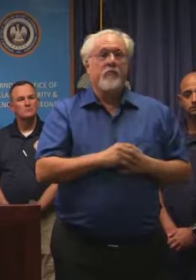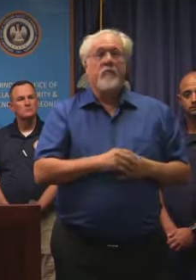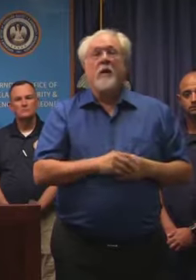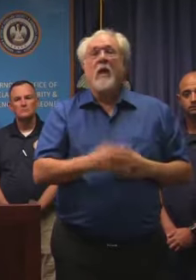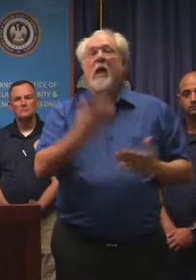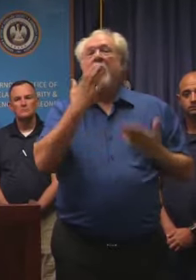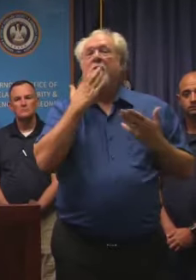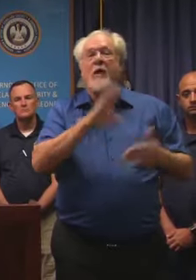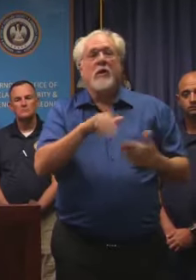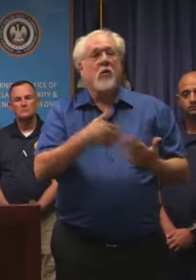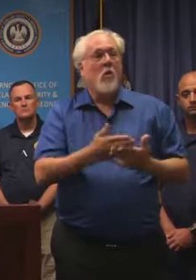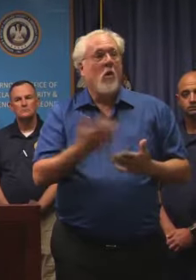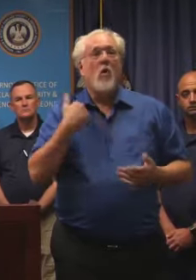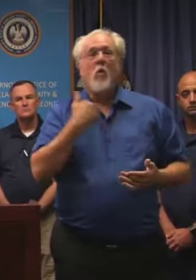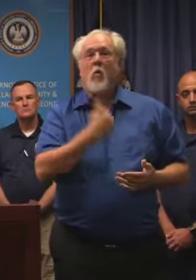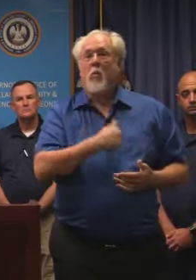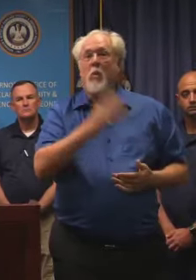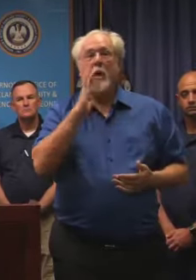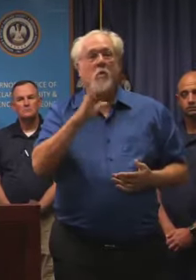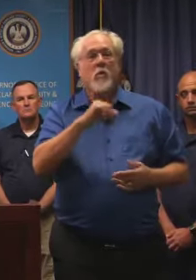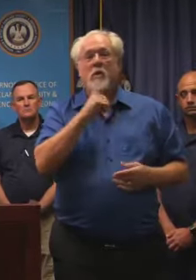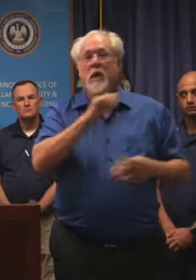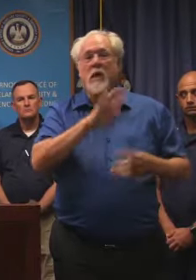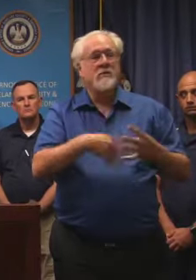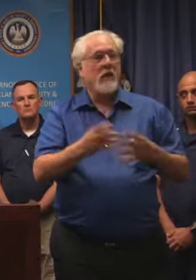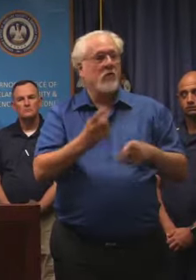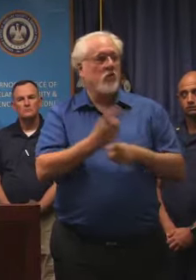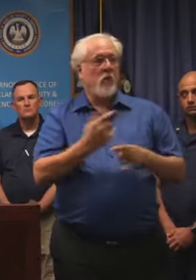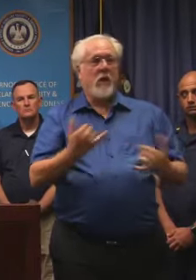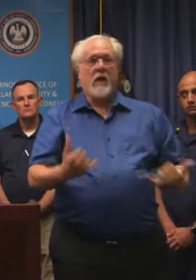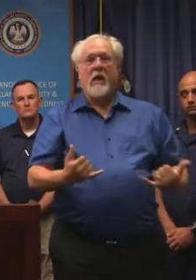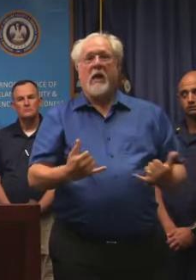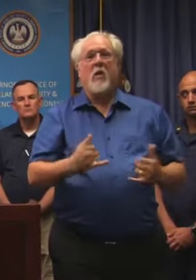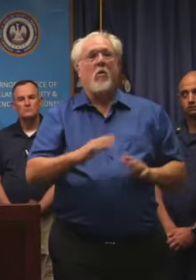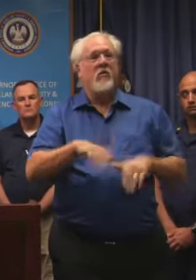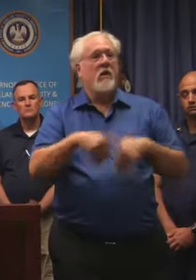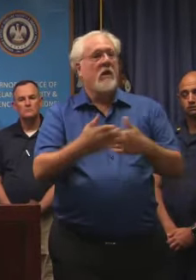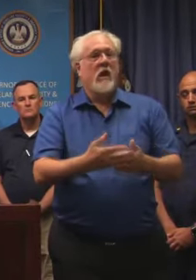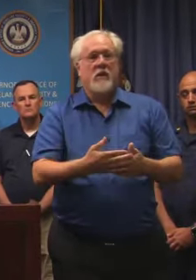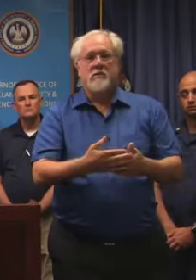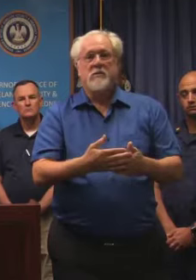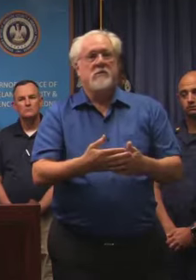I want to thank you all. We will not schedule right now the next